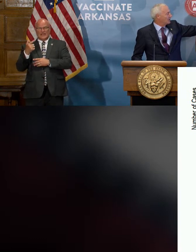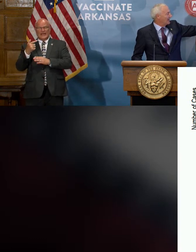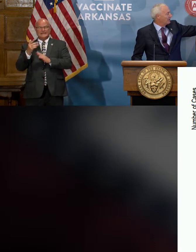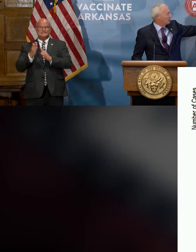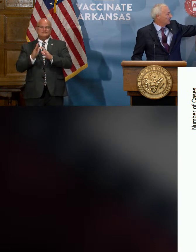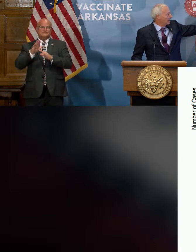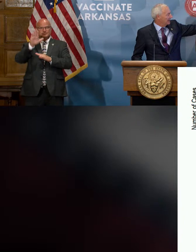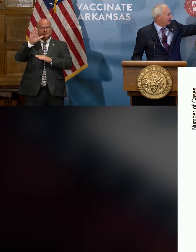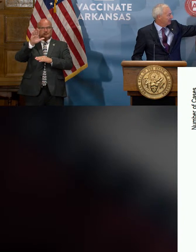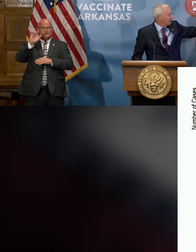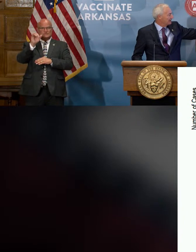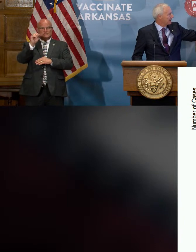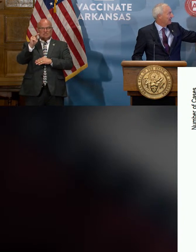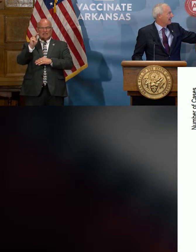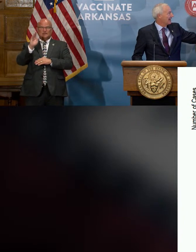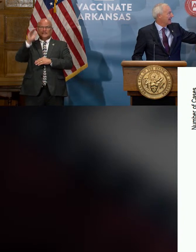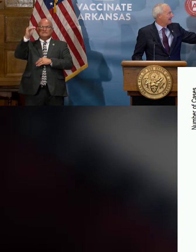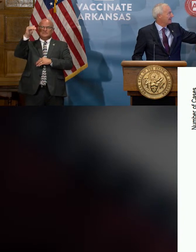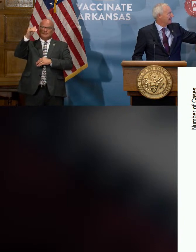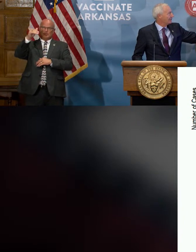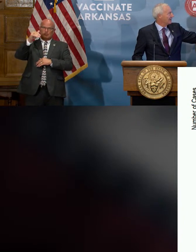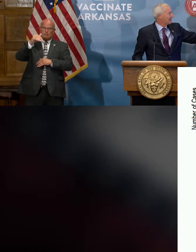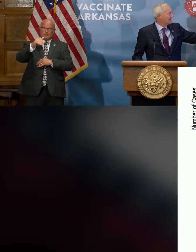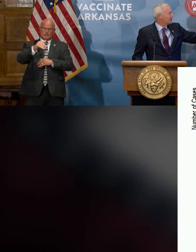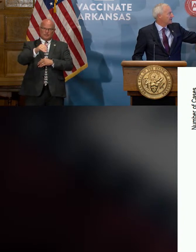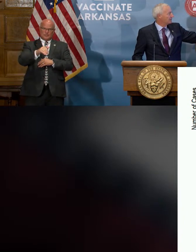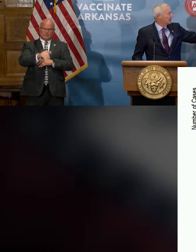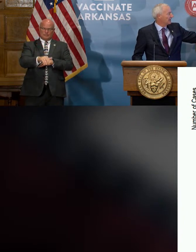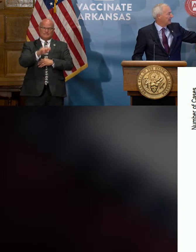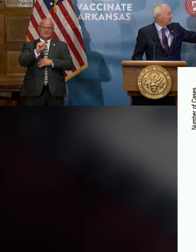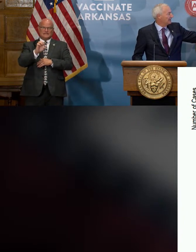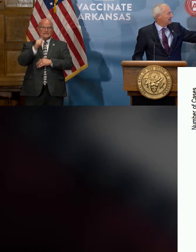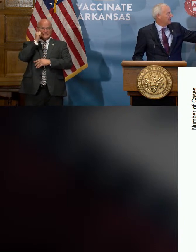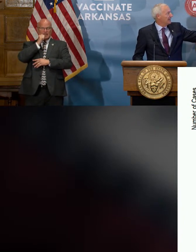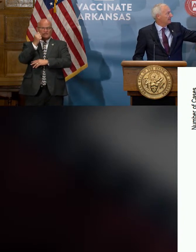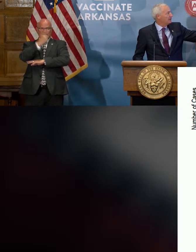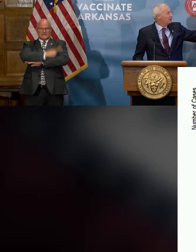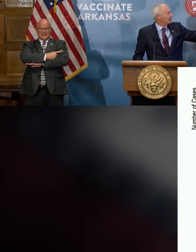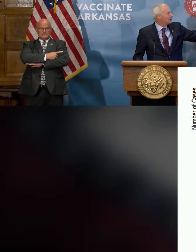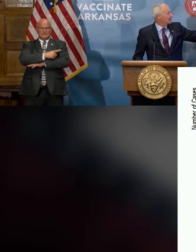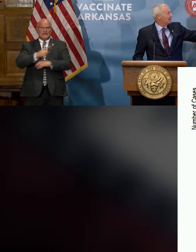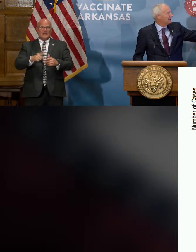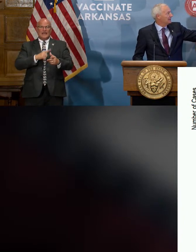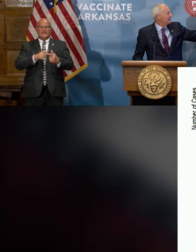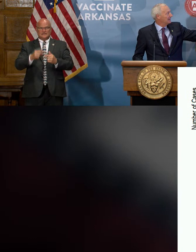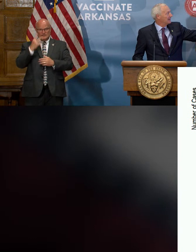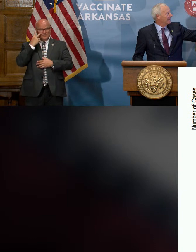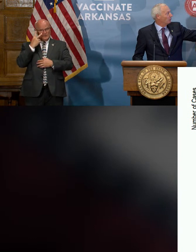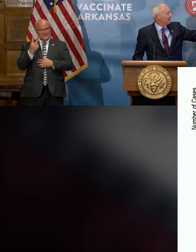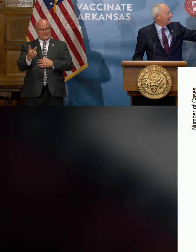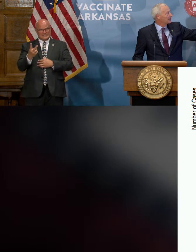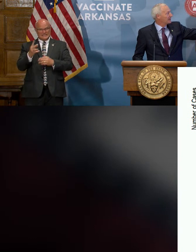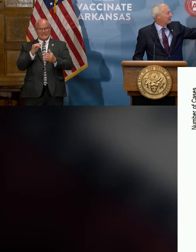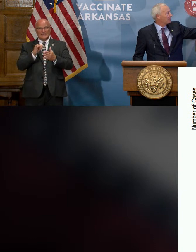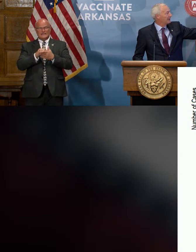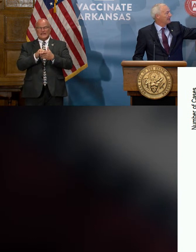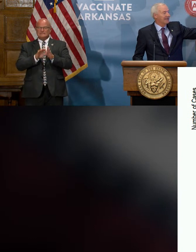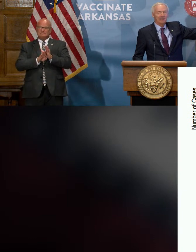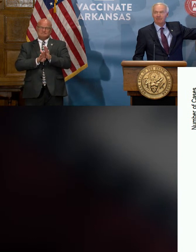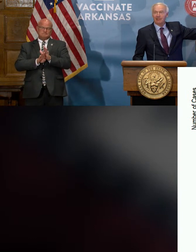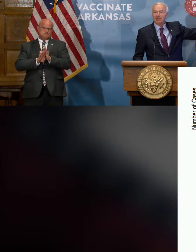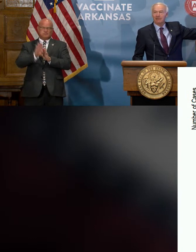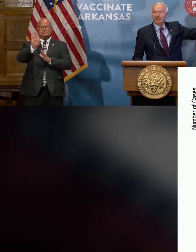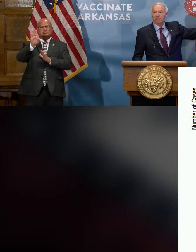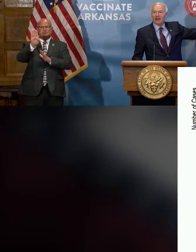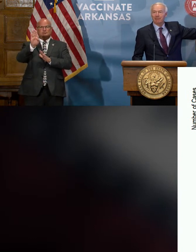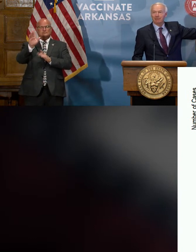peaked in January, and then we declined on our cases per day. And then you can see that we accelerated